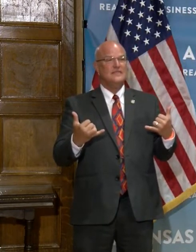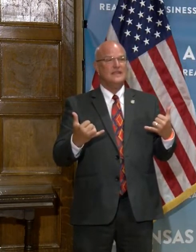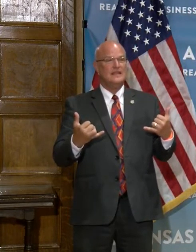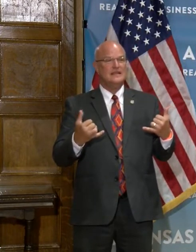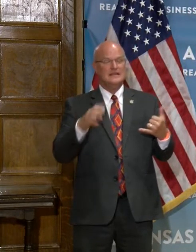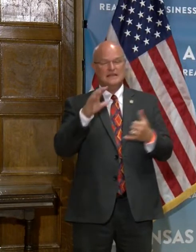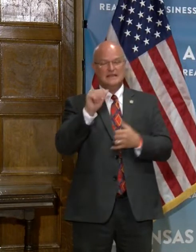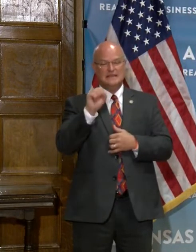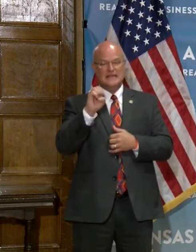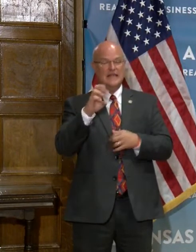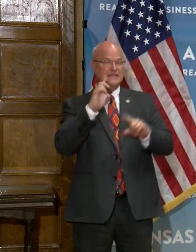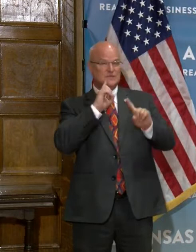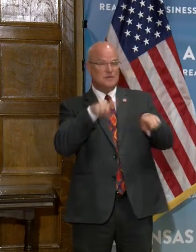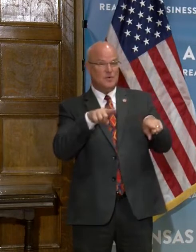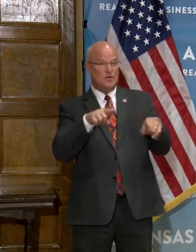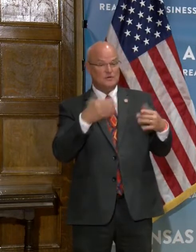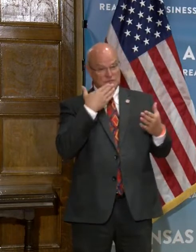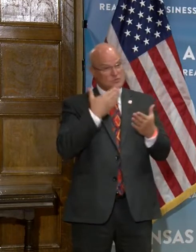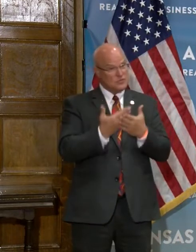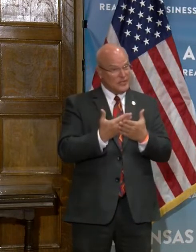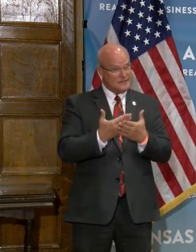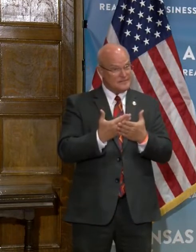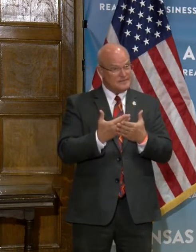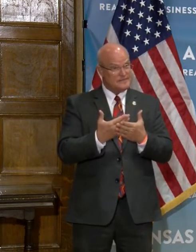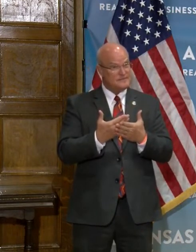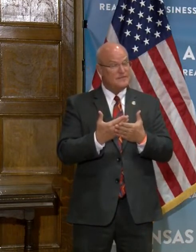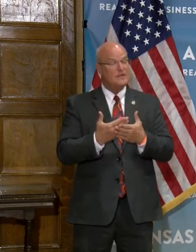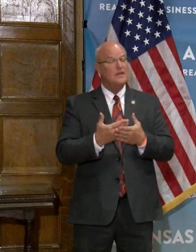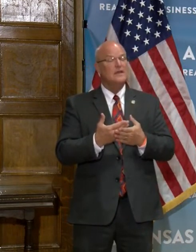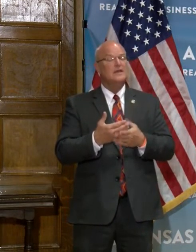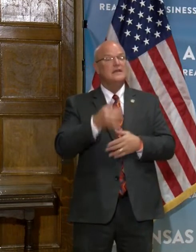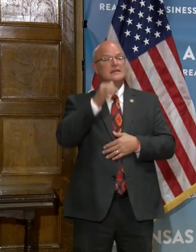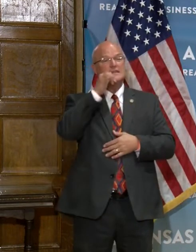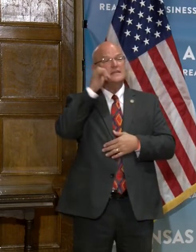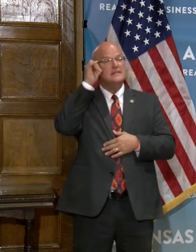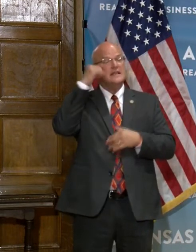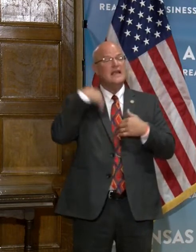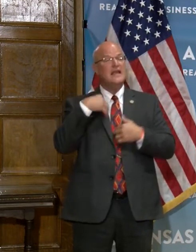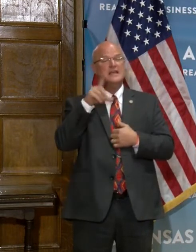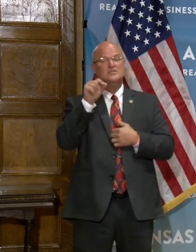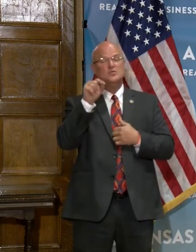the case report today, which is good. Yesterday we had